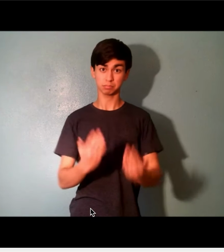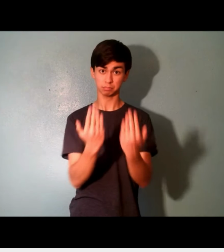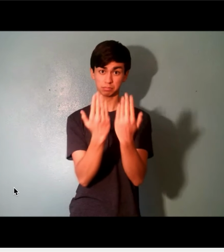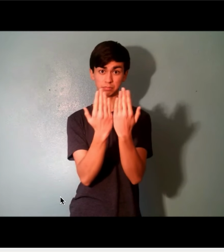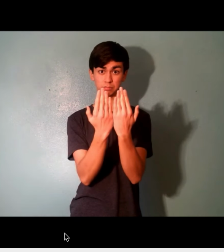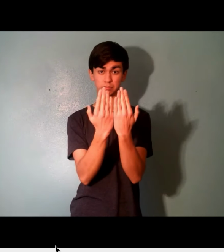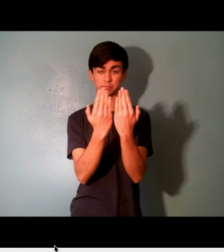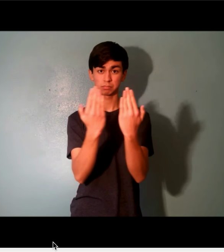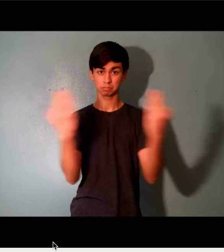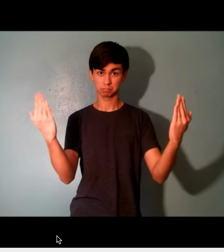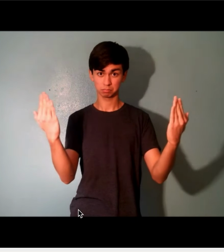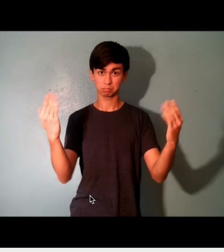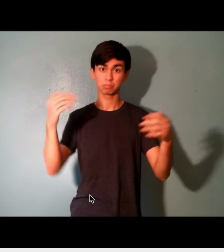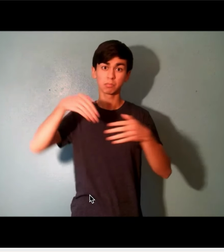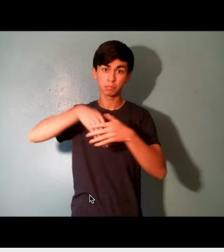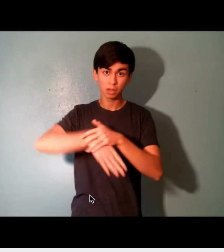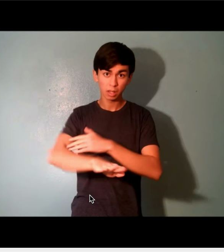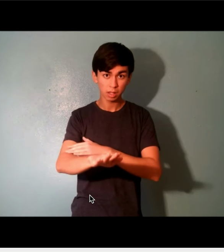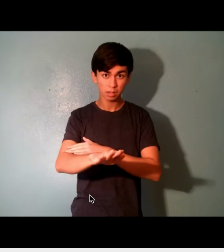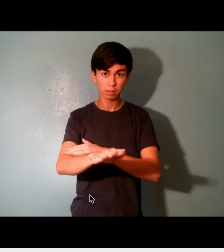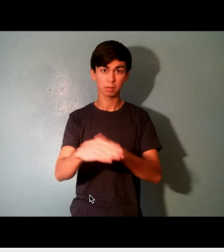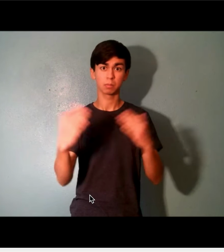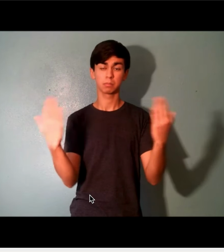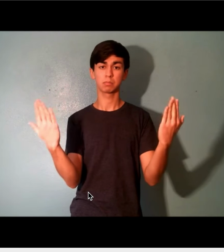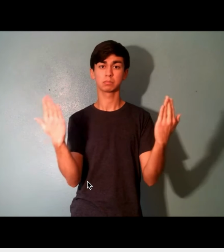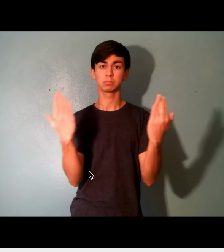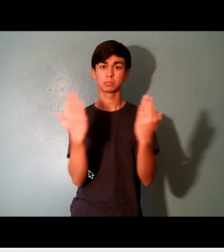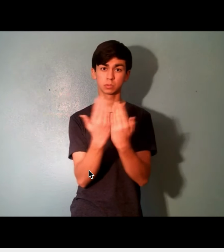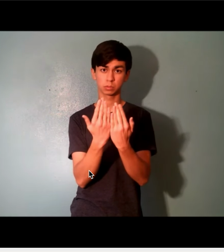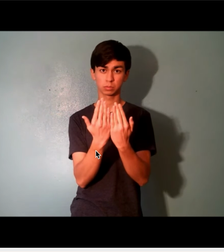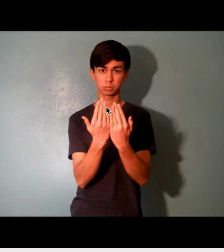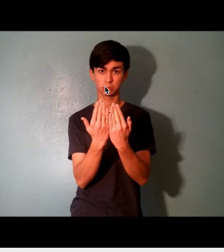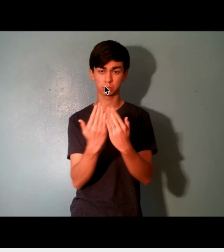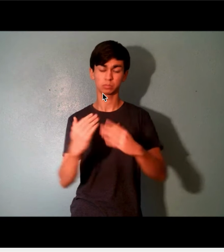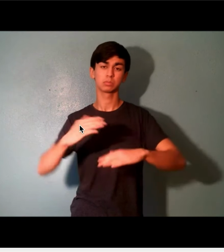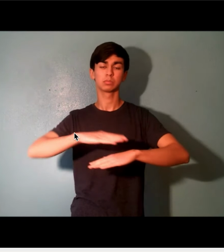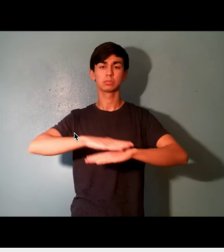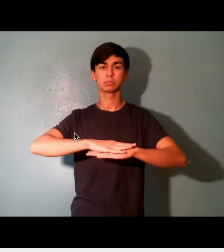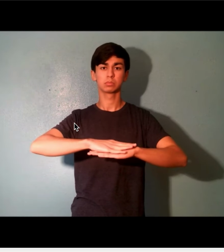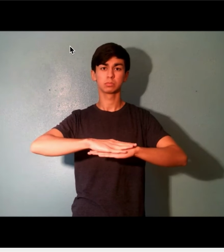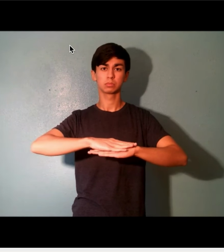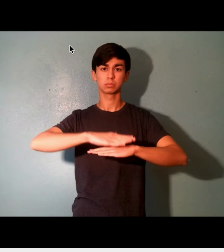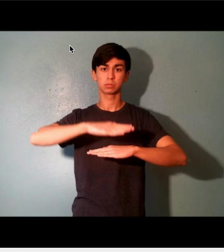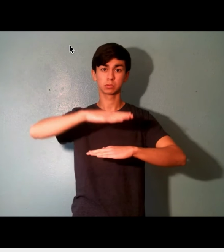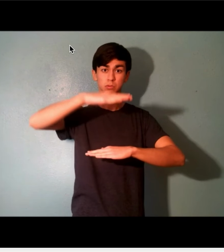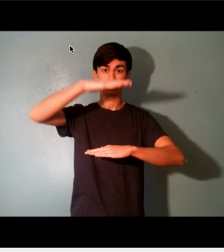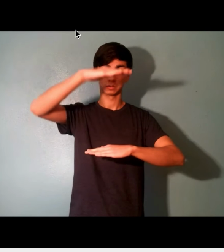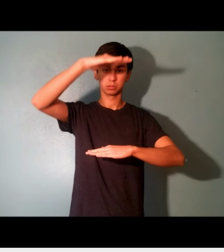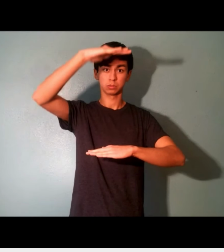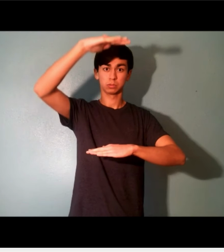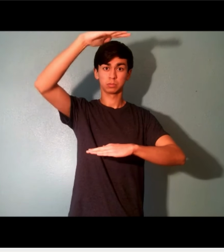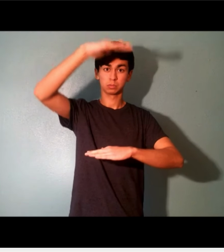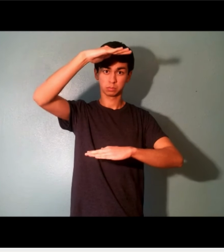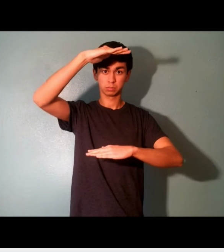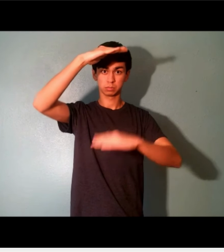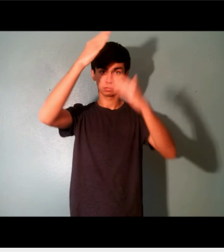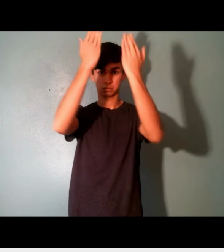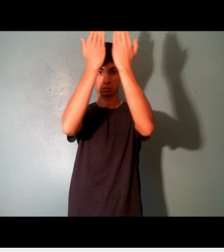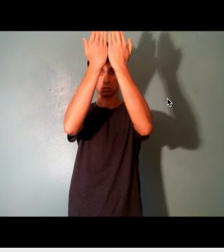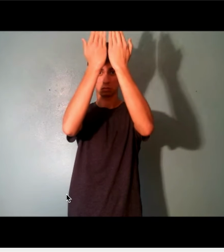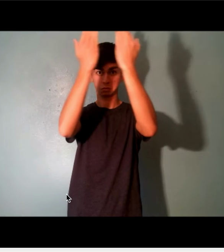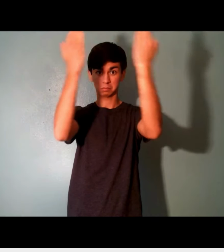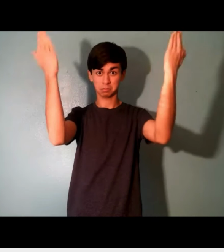So you get the gist. This one's really long. If you want to keep watching it, I will post the links. But he does a great job. It's a made-up story, which is always easier, like I said